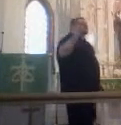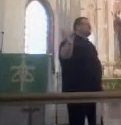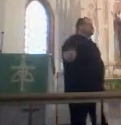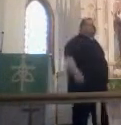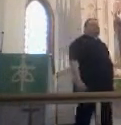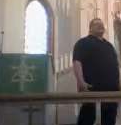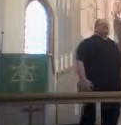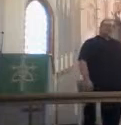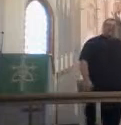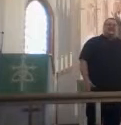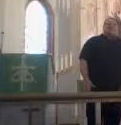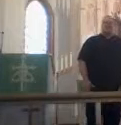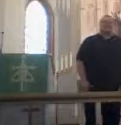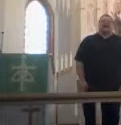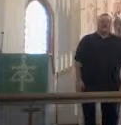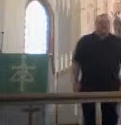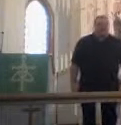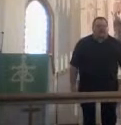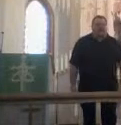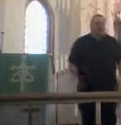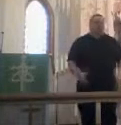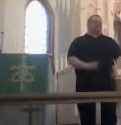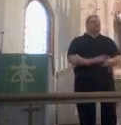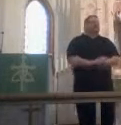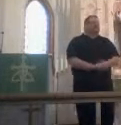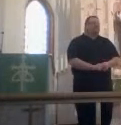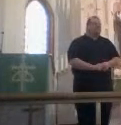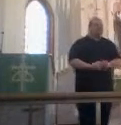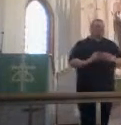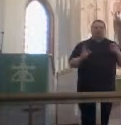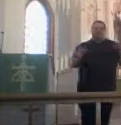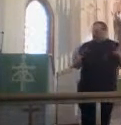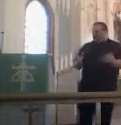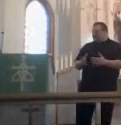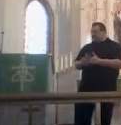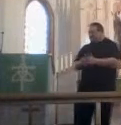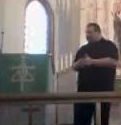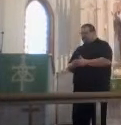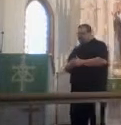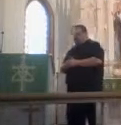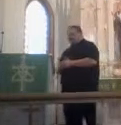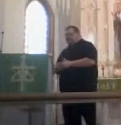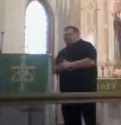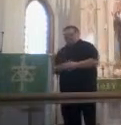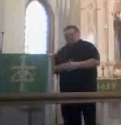worst day ever for Elijah.